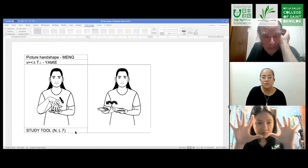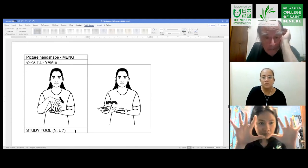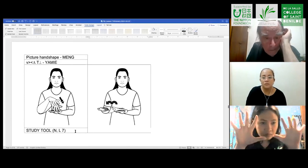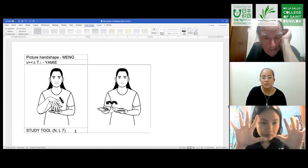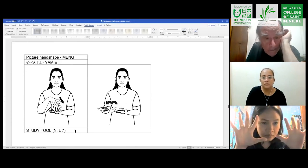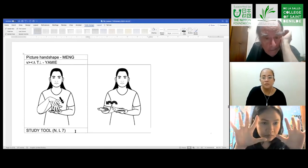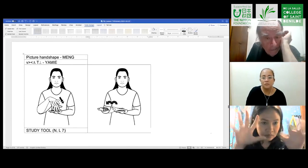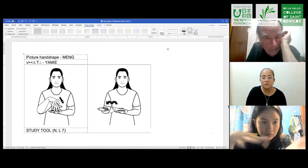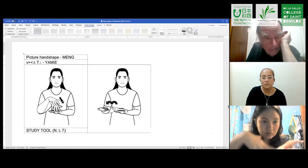Okay, we're done, I think.